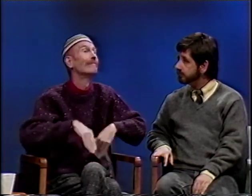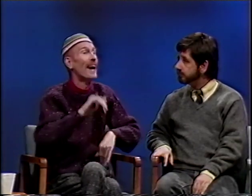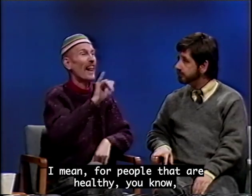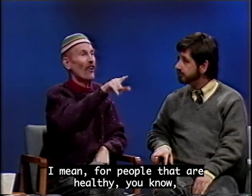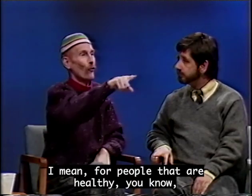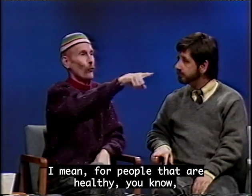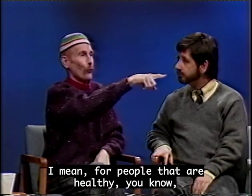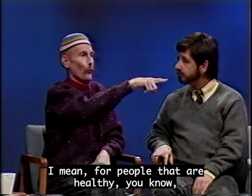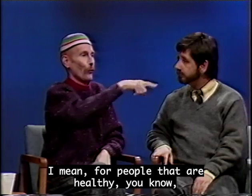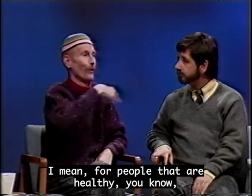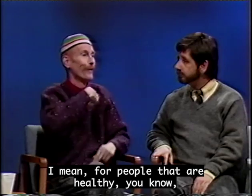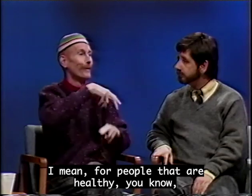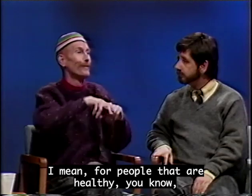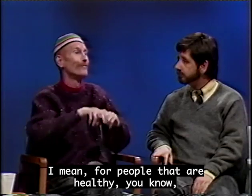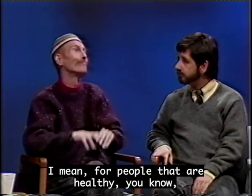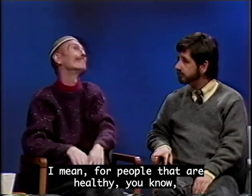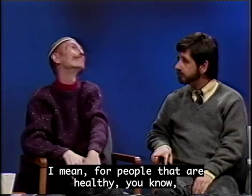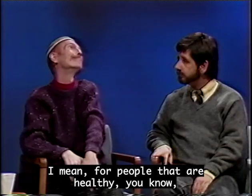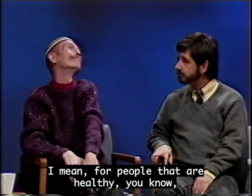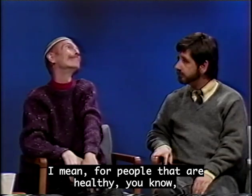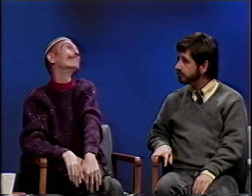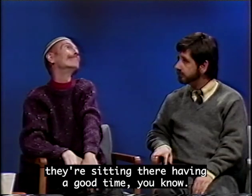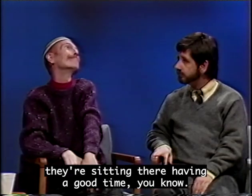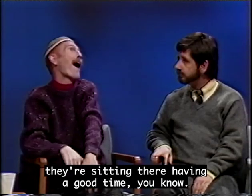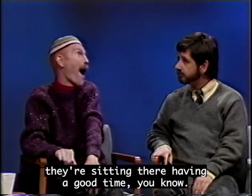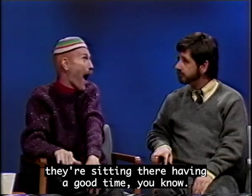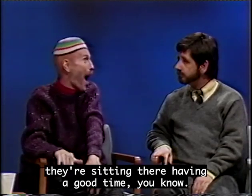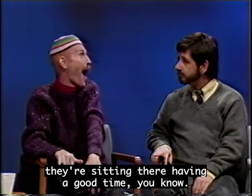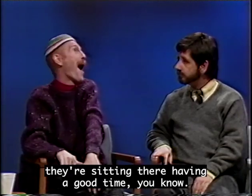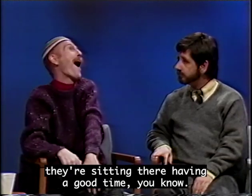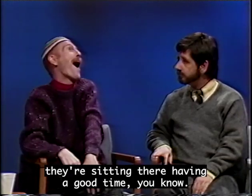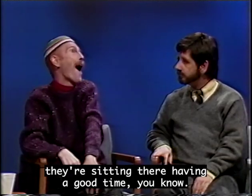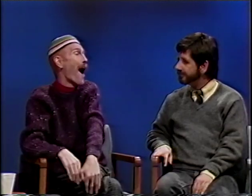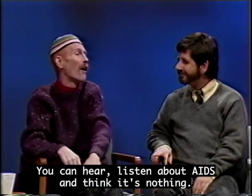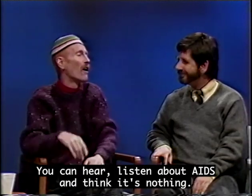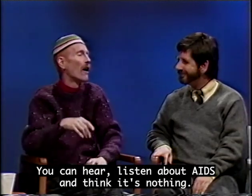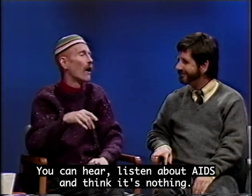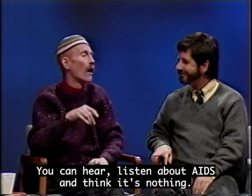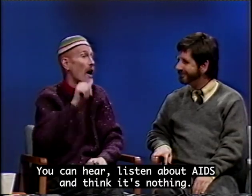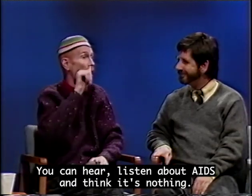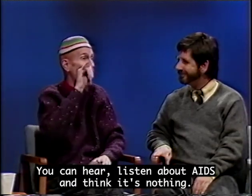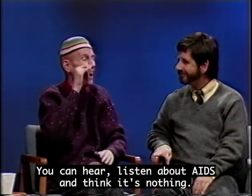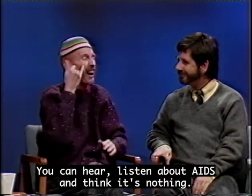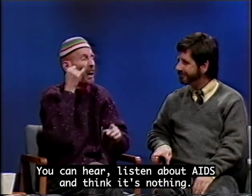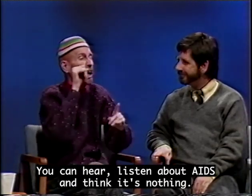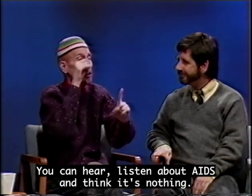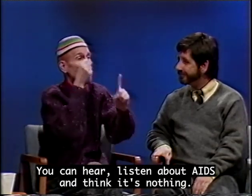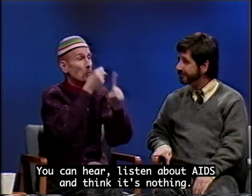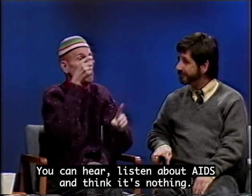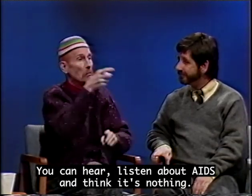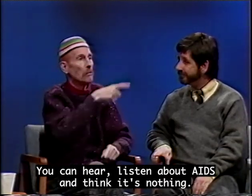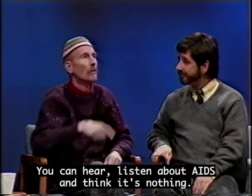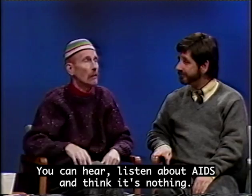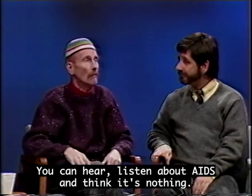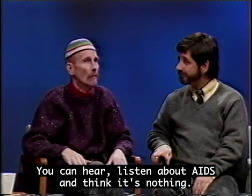I mean, for people that are healthy, you know, they're sitting there having a good time. You know, you can listen about AIDS and think it's nothing.